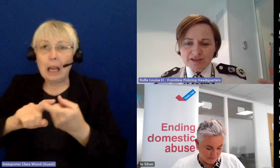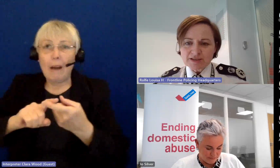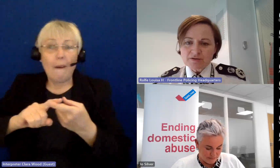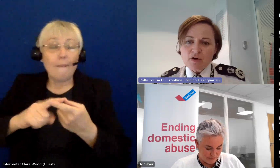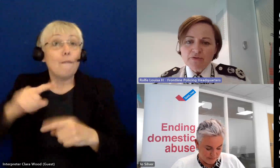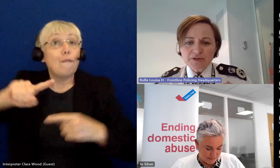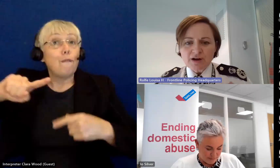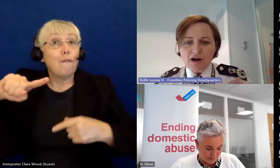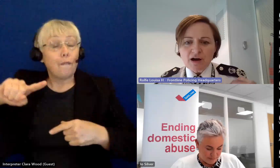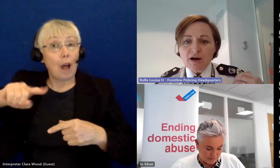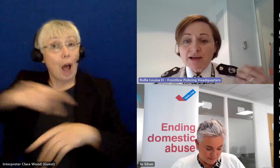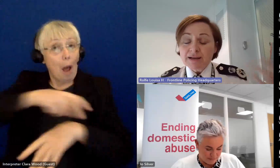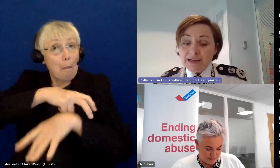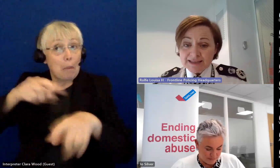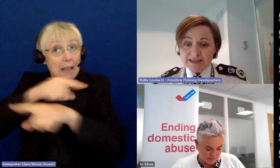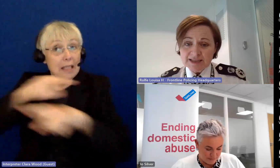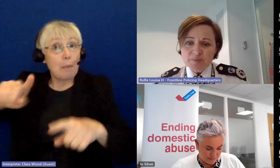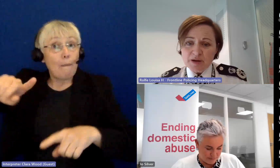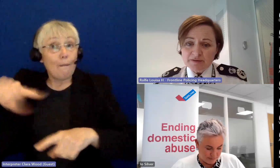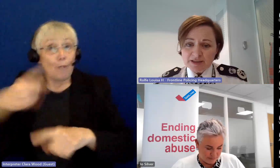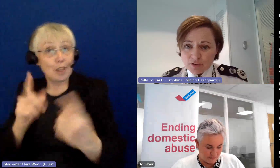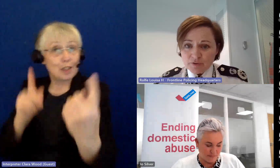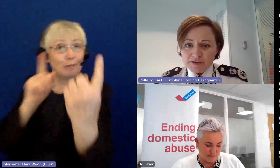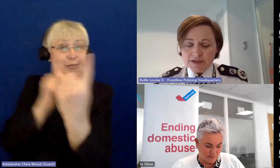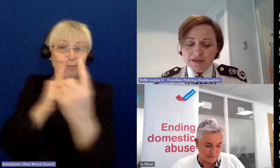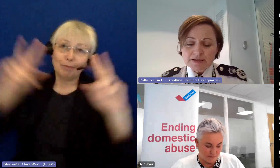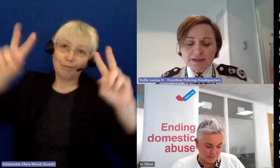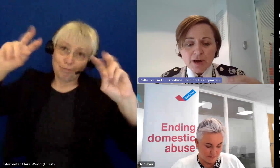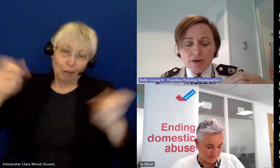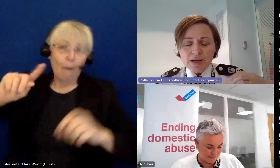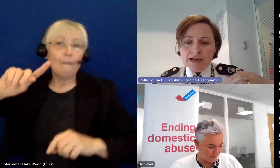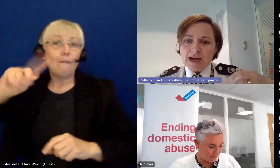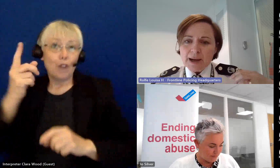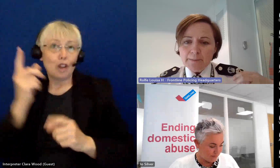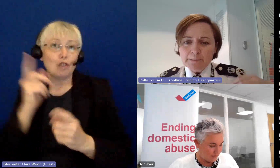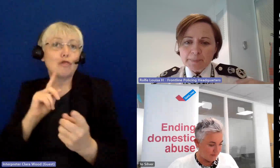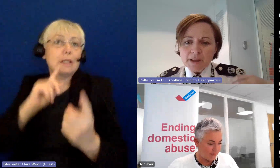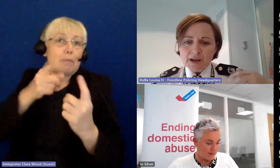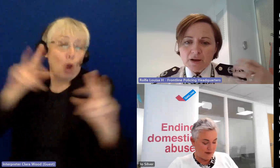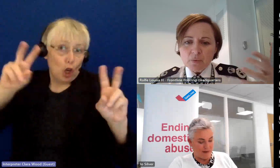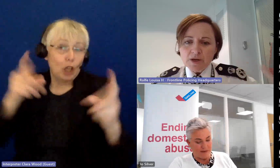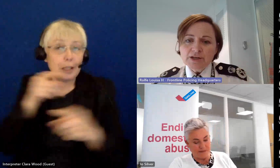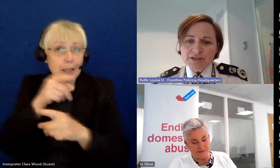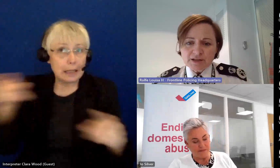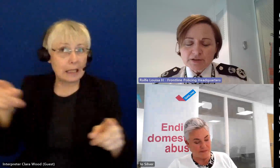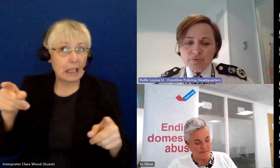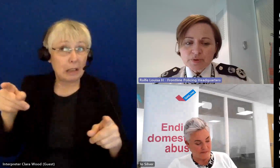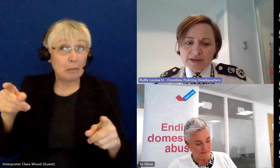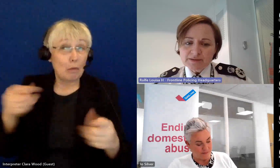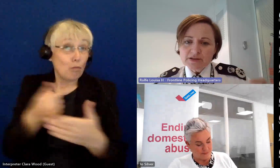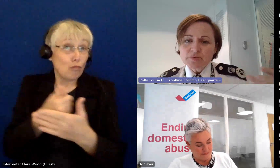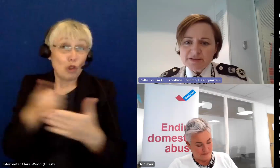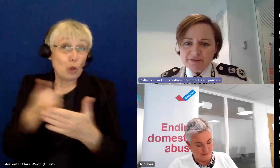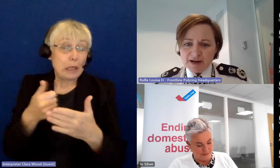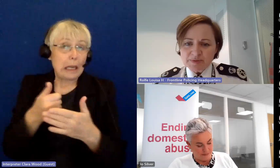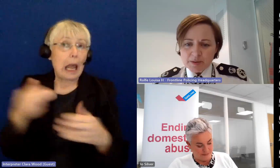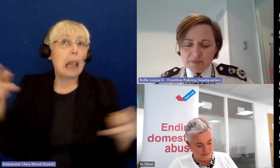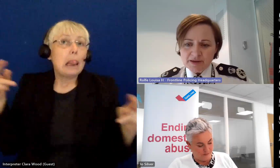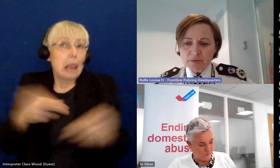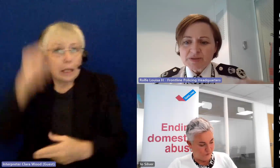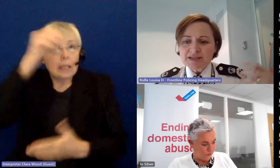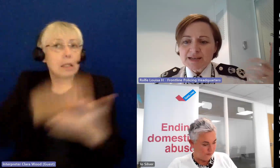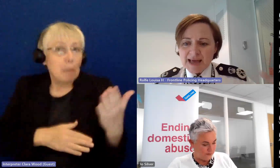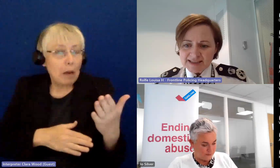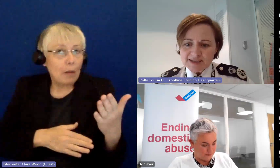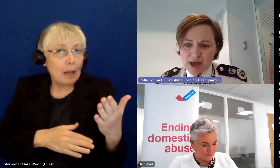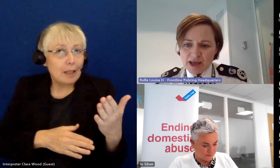to incidents are often our least experienced officers. So we looked at, could we develop